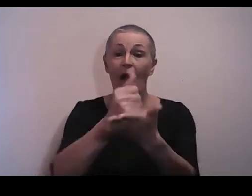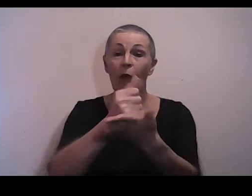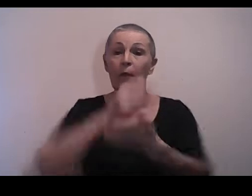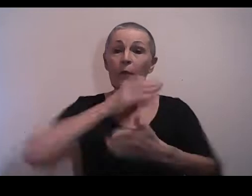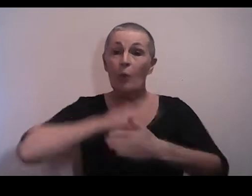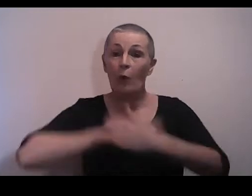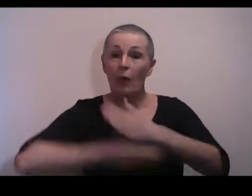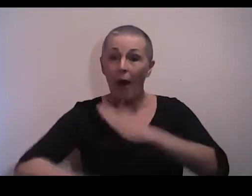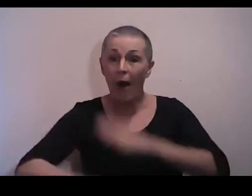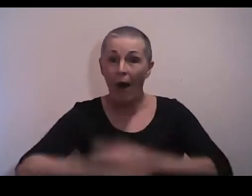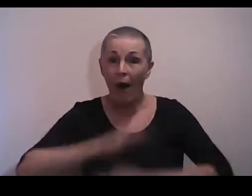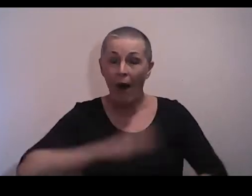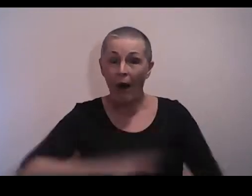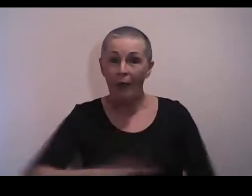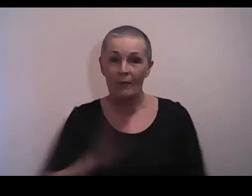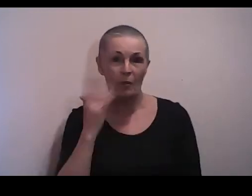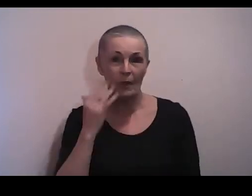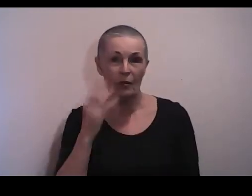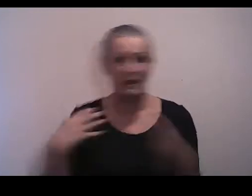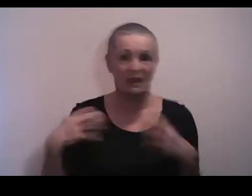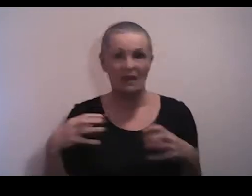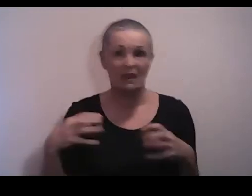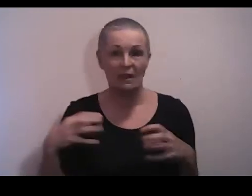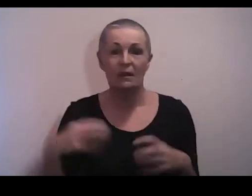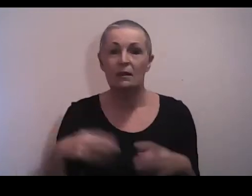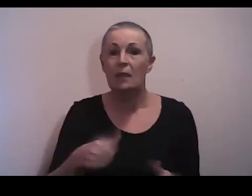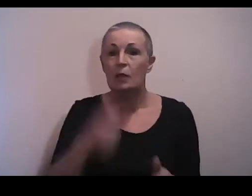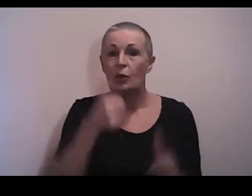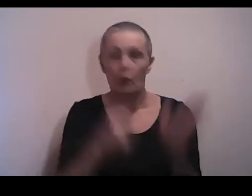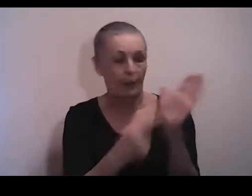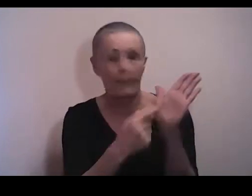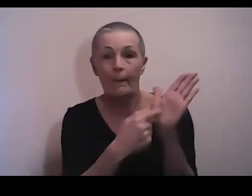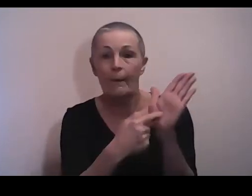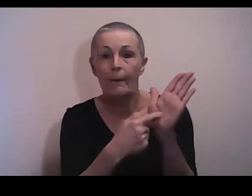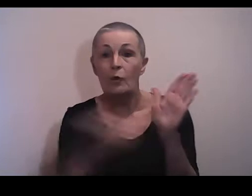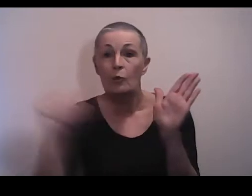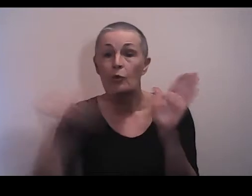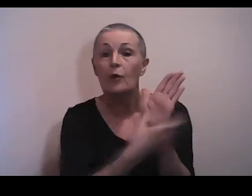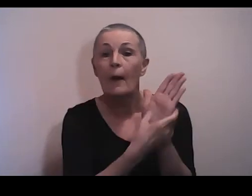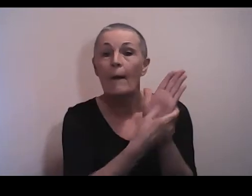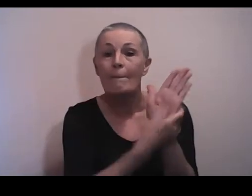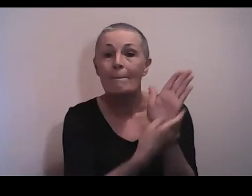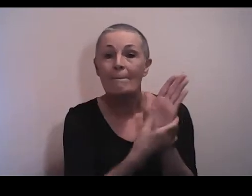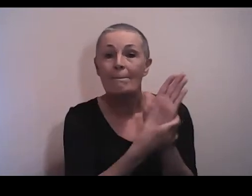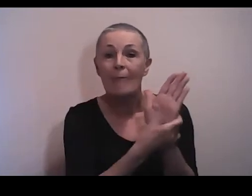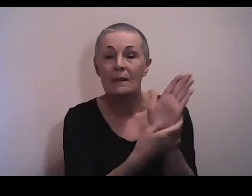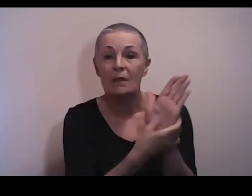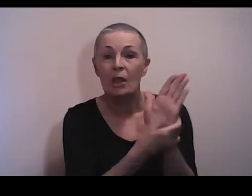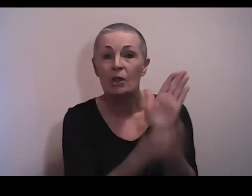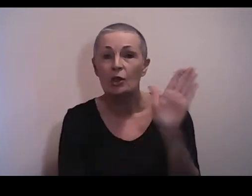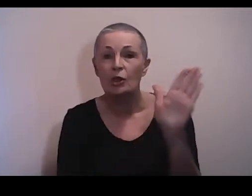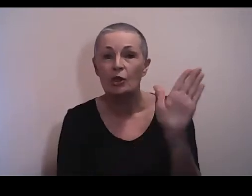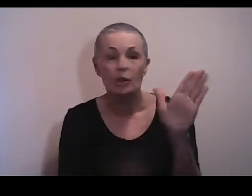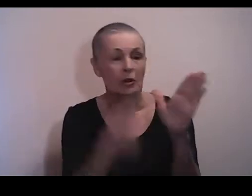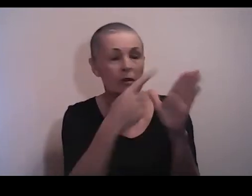bit agitated, it's a good point to massage. You find it by putting your